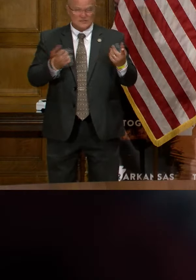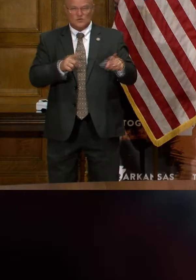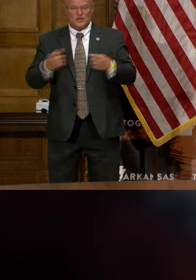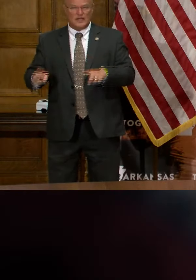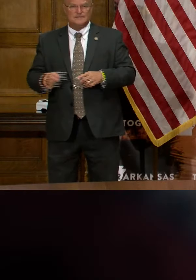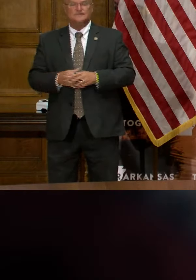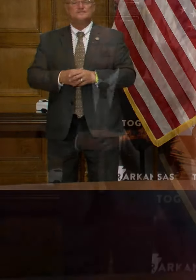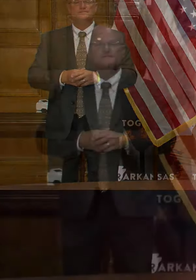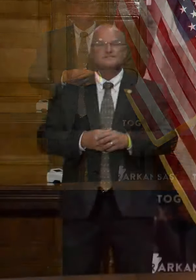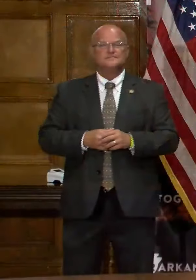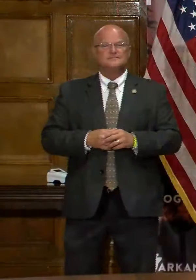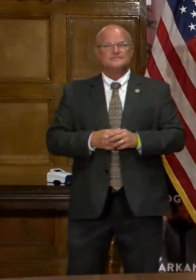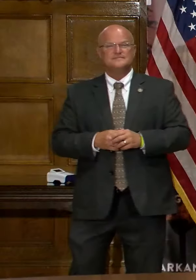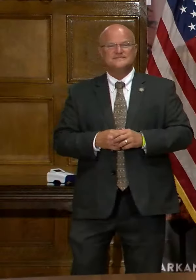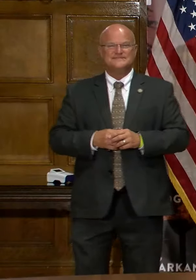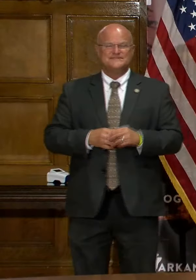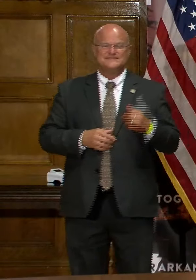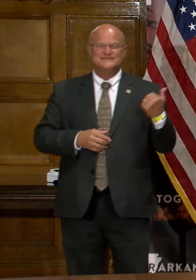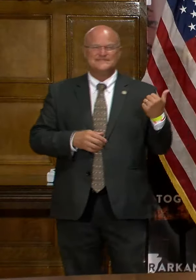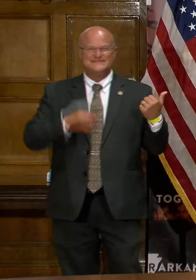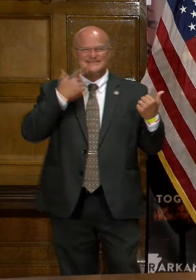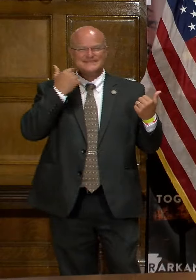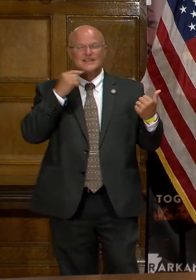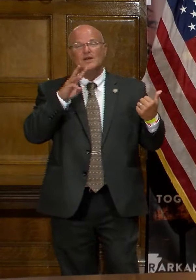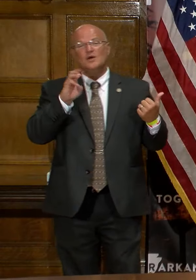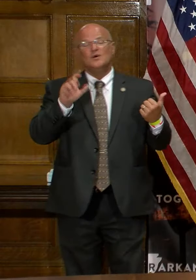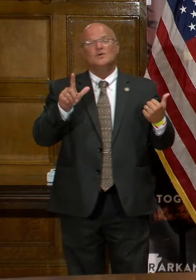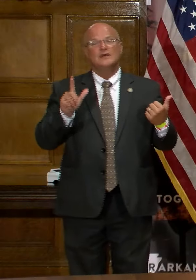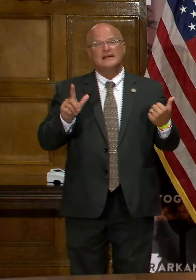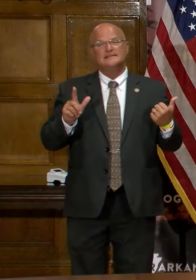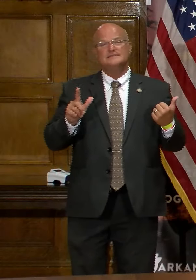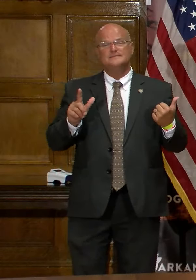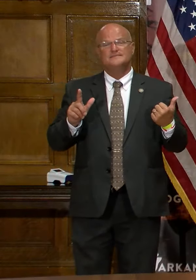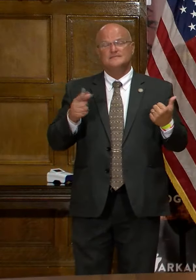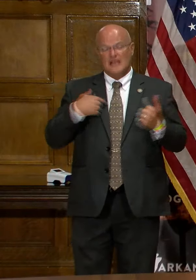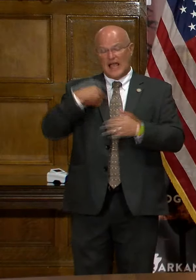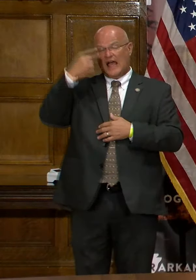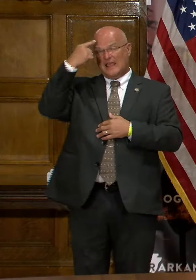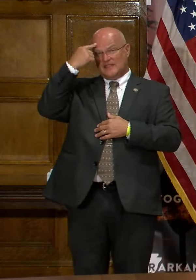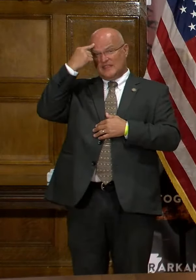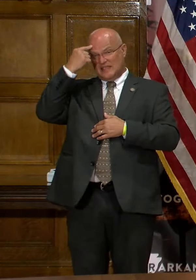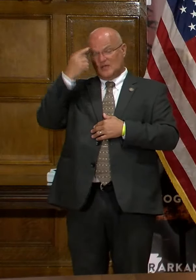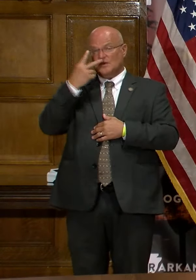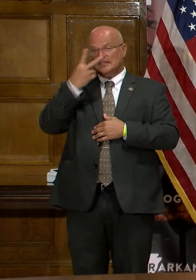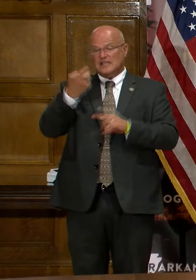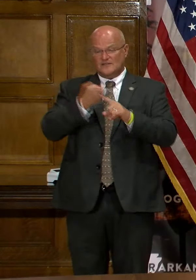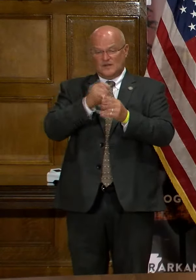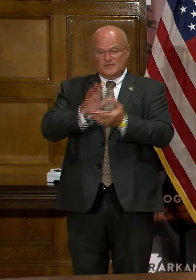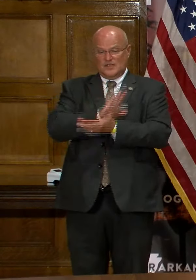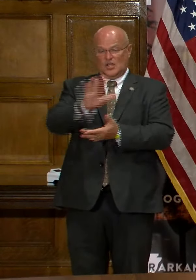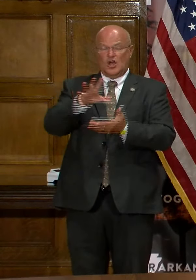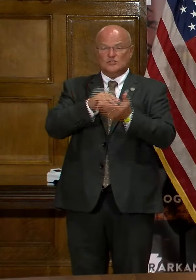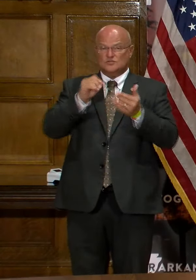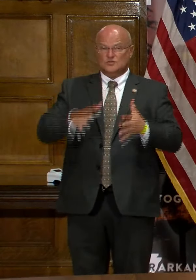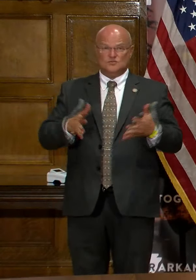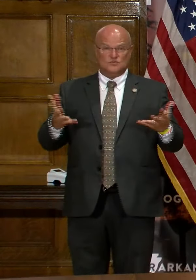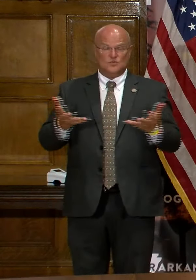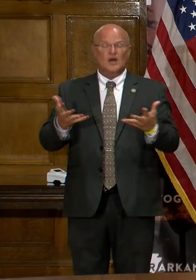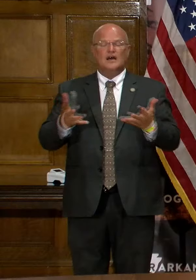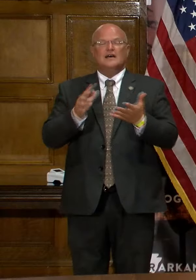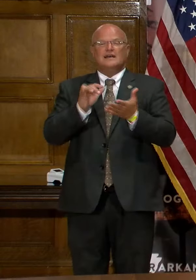on there? Well, I think what we see from our college students is